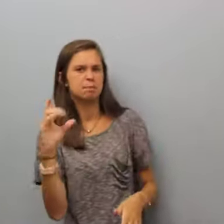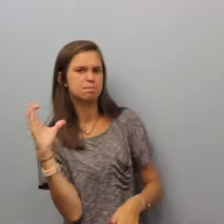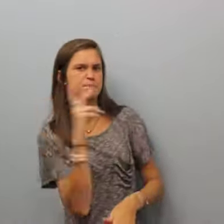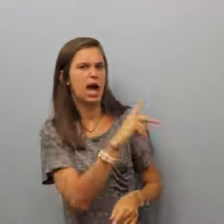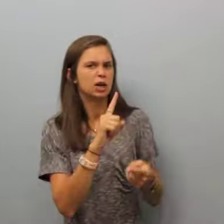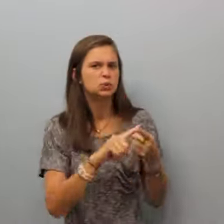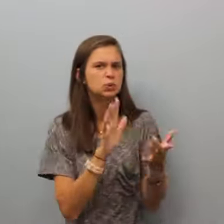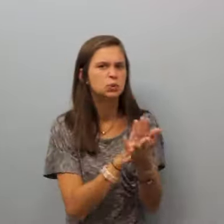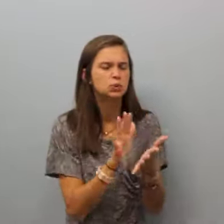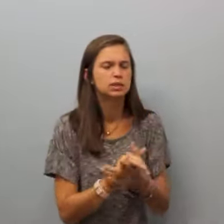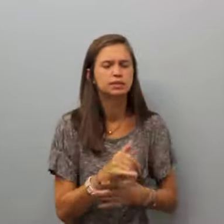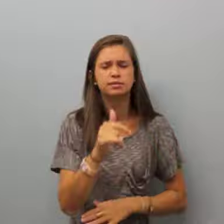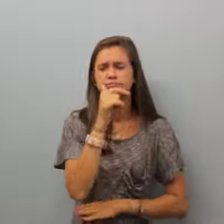for many years.